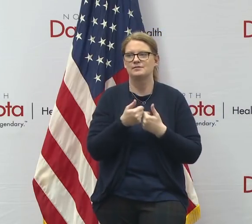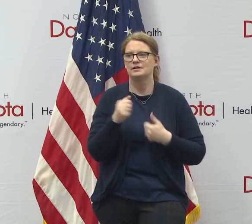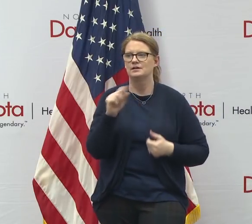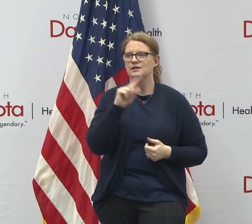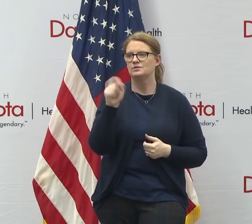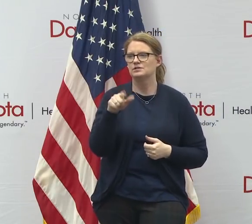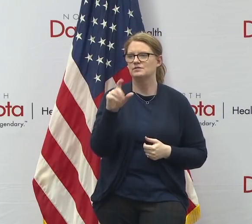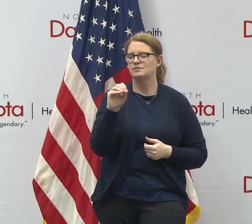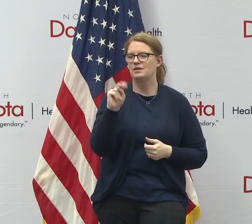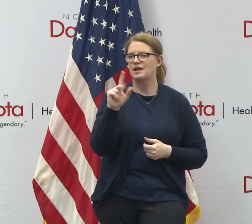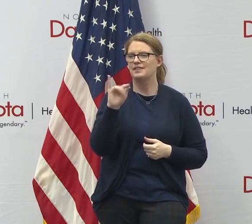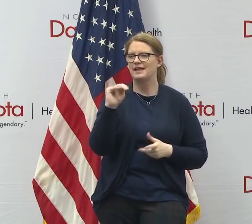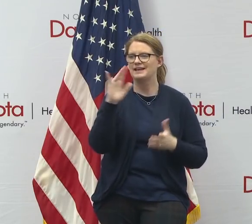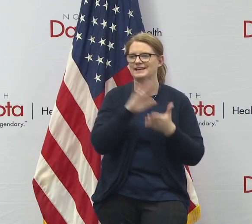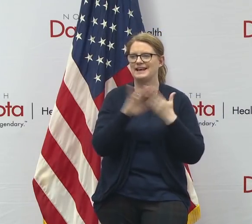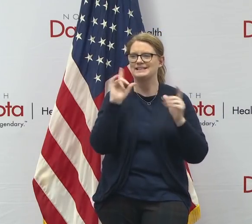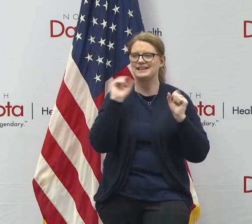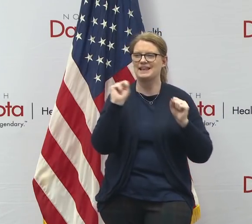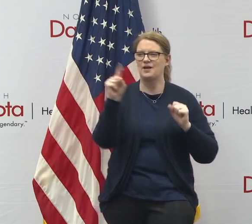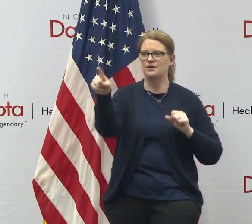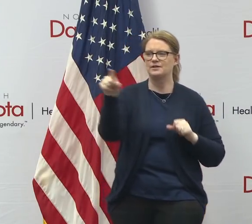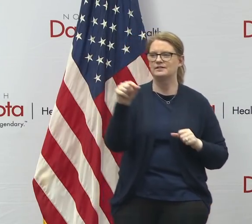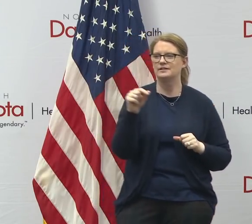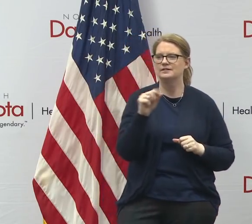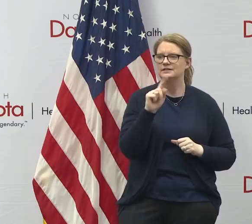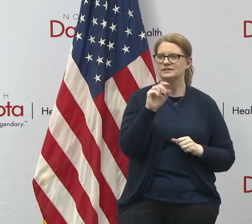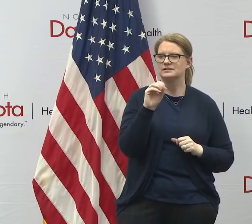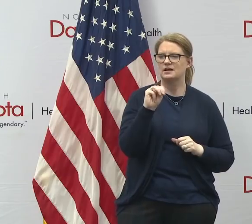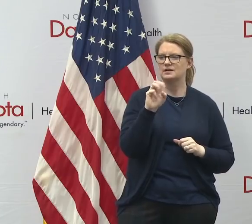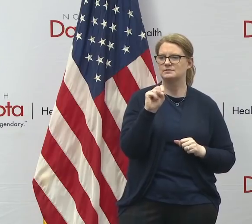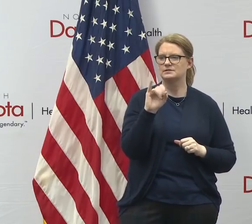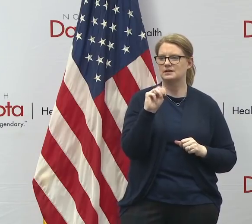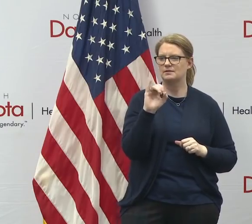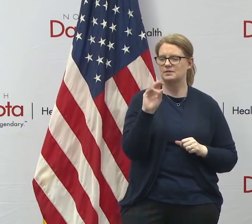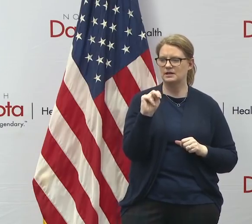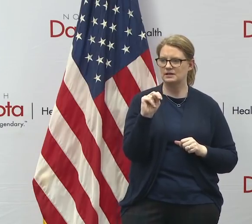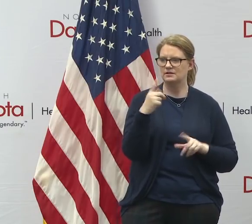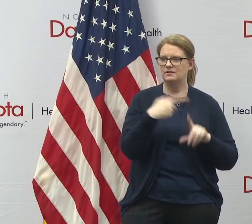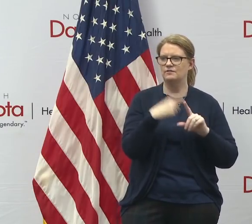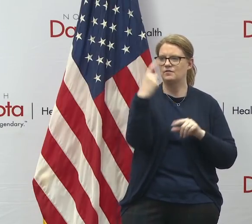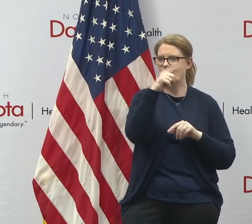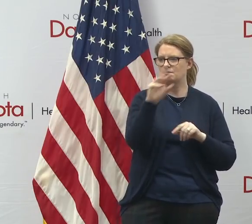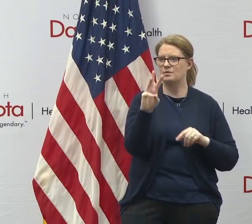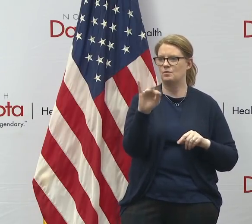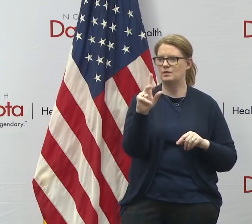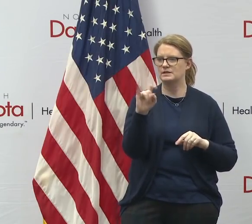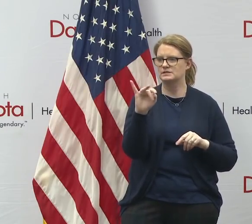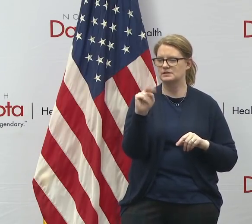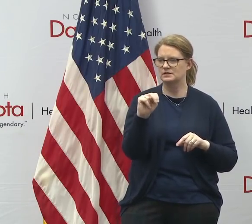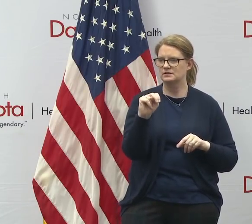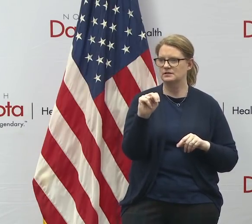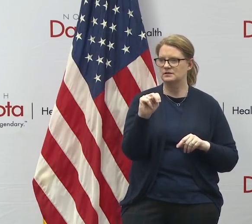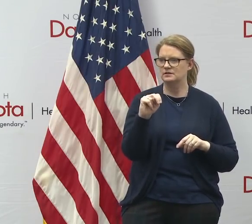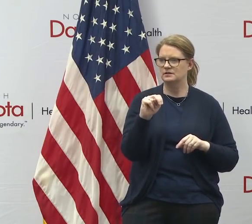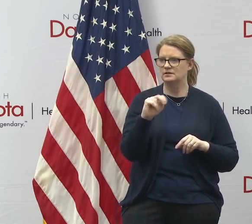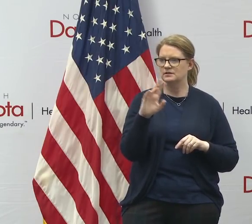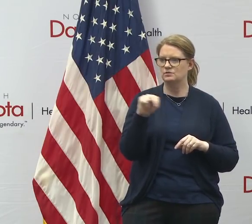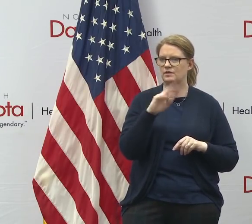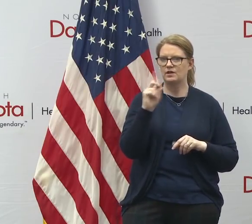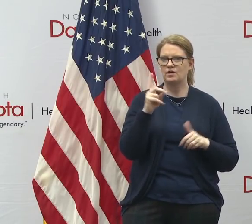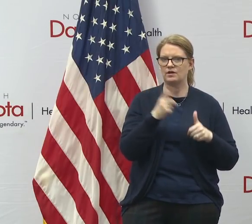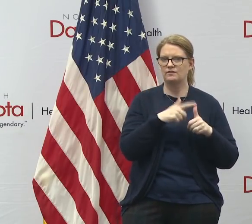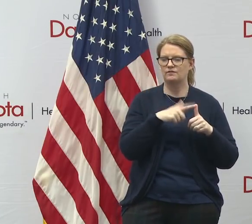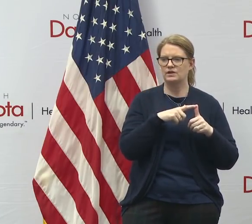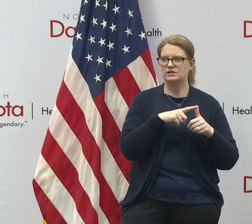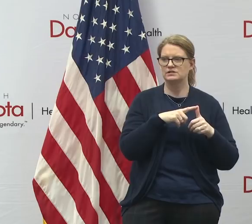question from online, nice and loud. Tom Simon with Trending Topics in Williston. Does North Dakota's first death change